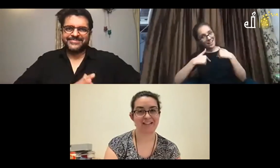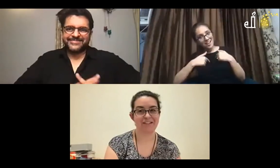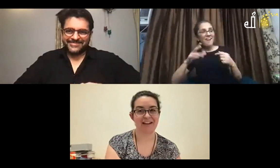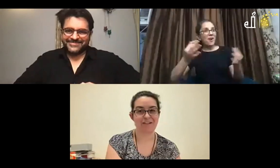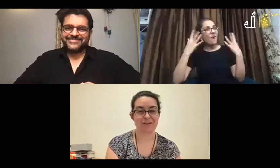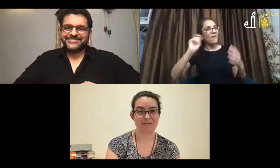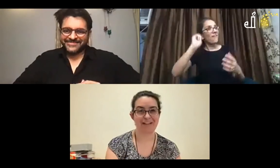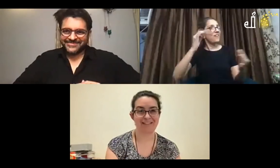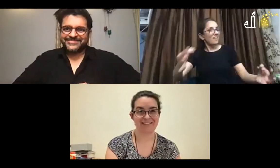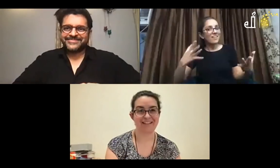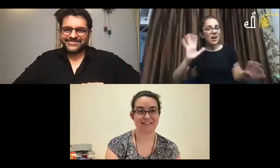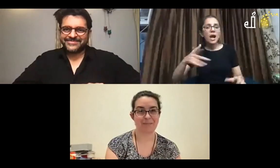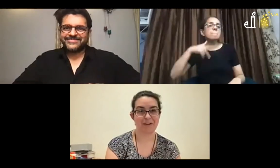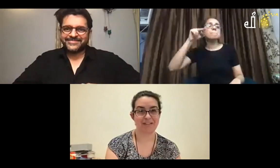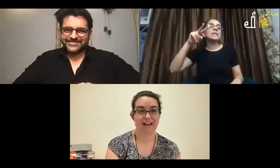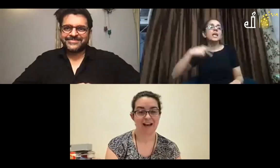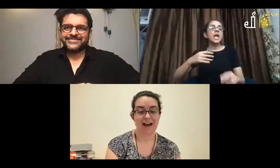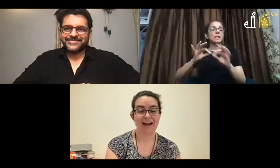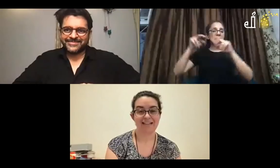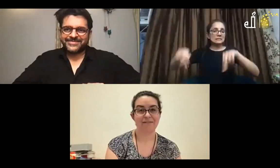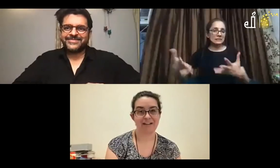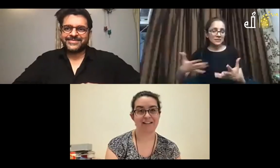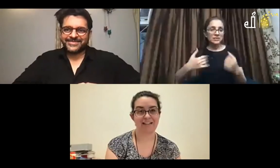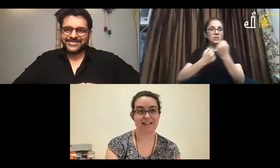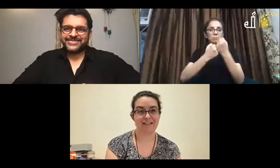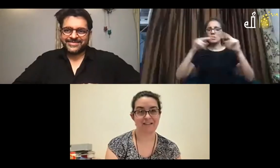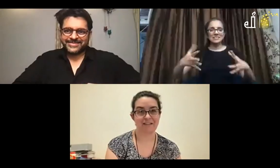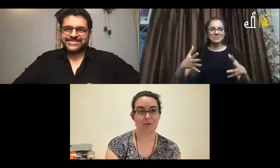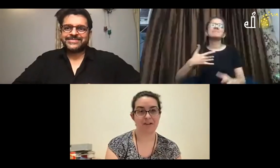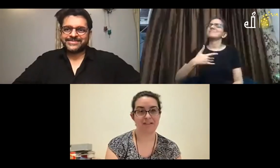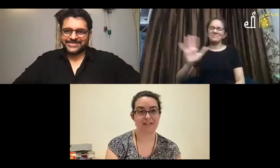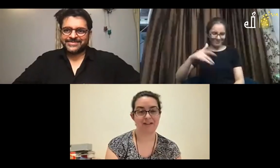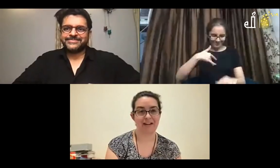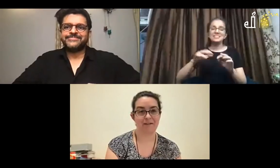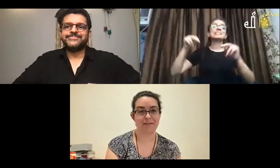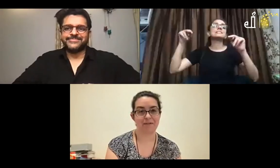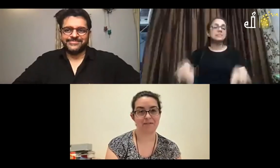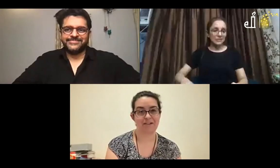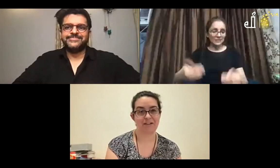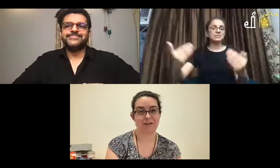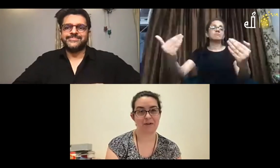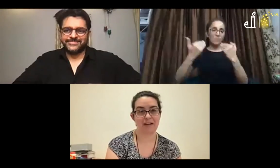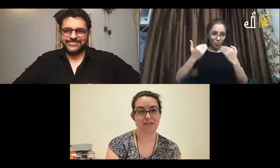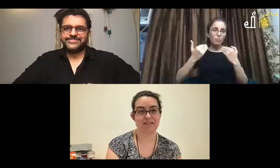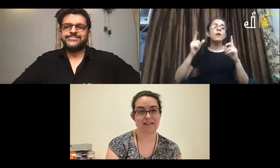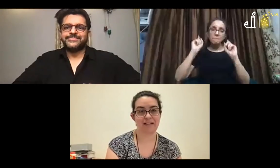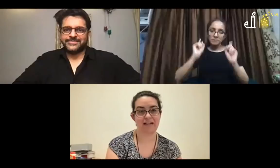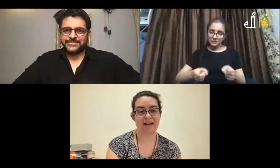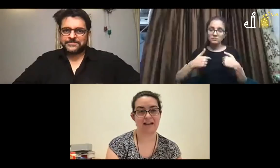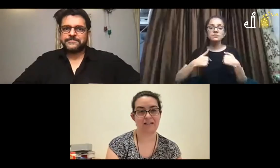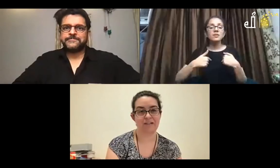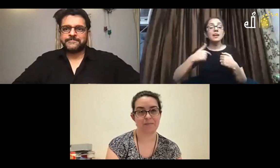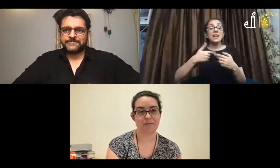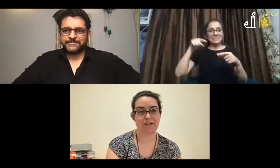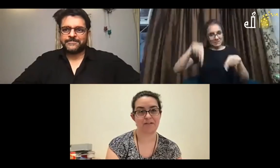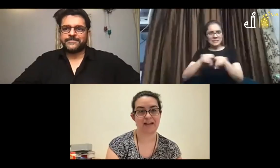in English, that you don't need these kinds of supports. I definitely need these supports, even now as a professional. When I was studying, I